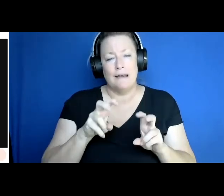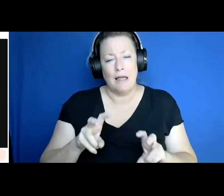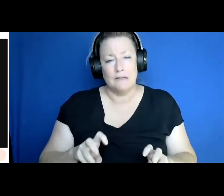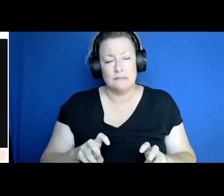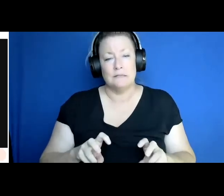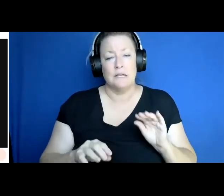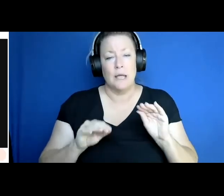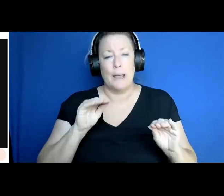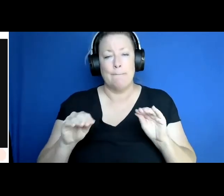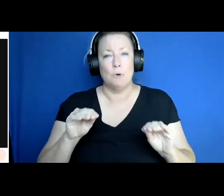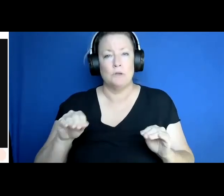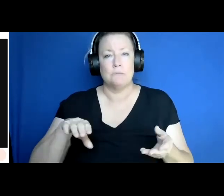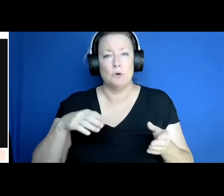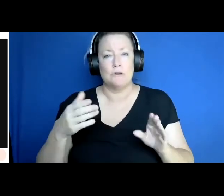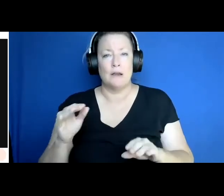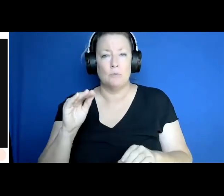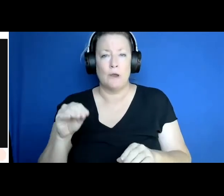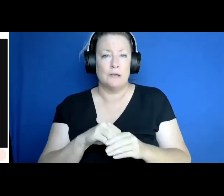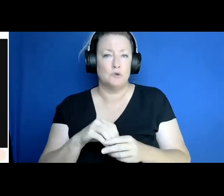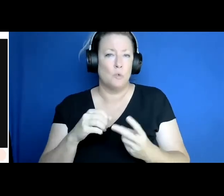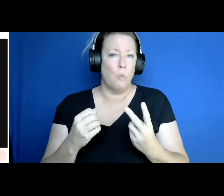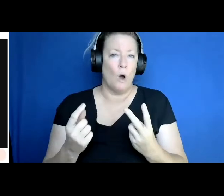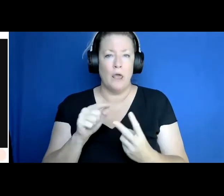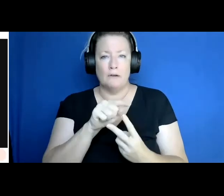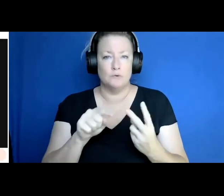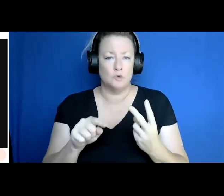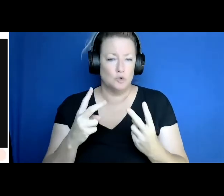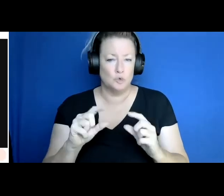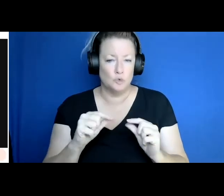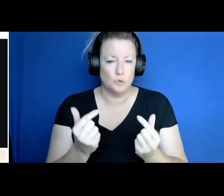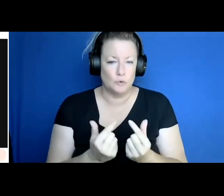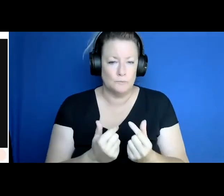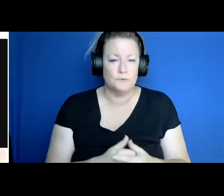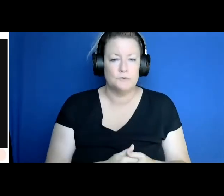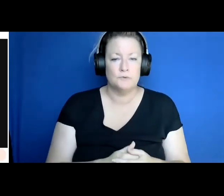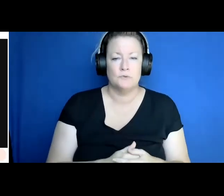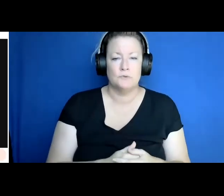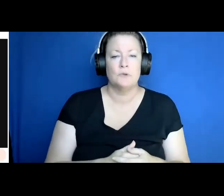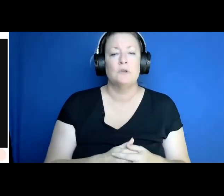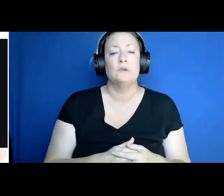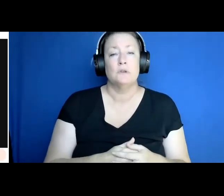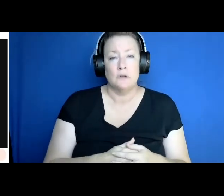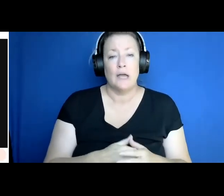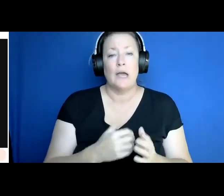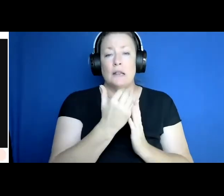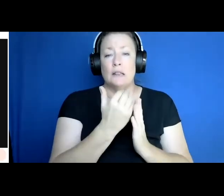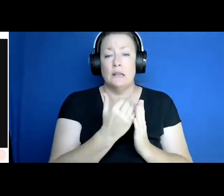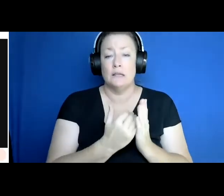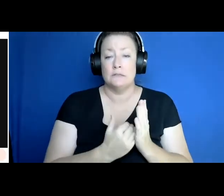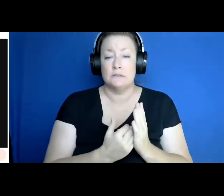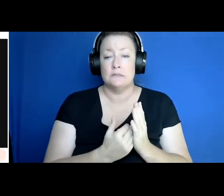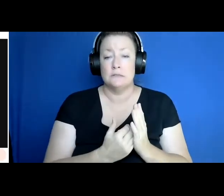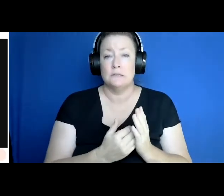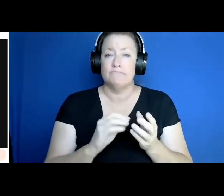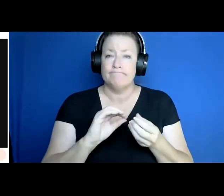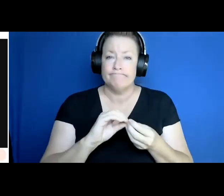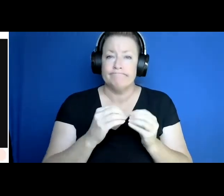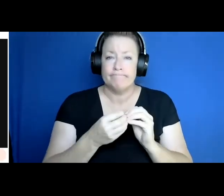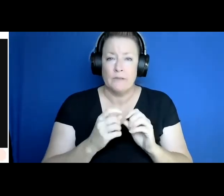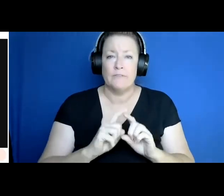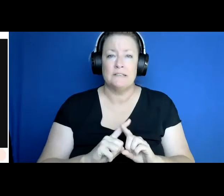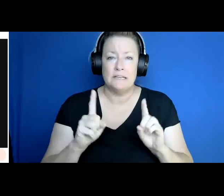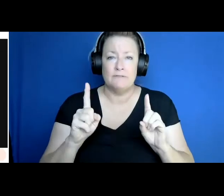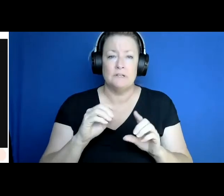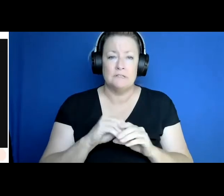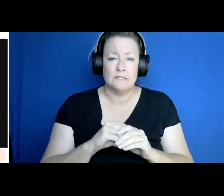weight distribution or birth weight specific mortality. And it does this by quantifying the differences in health outcomes